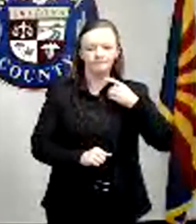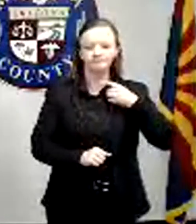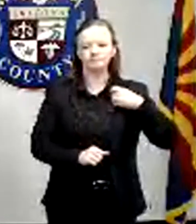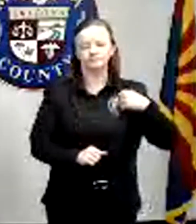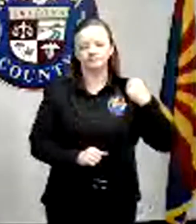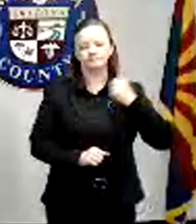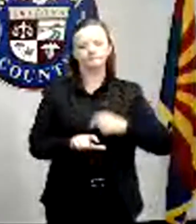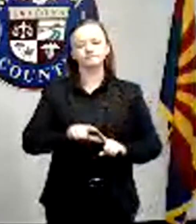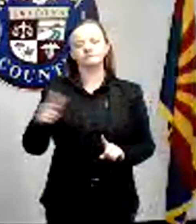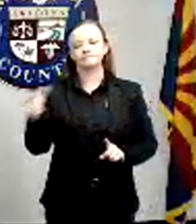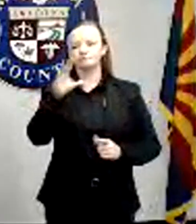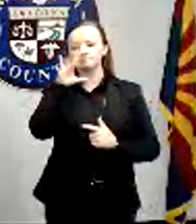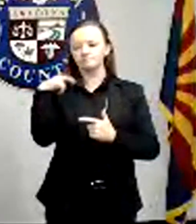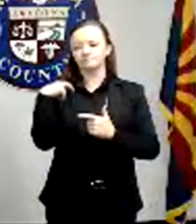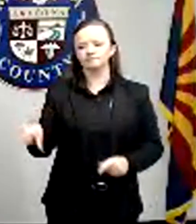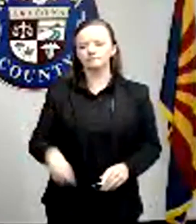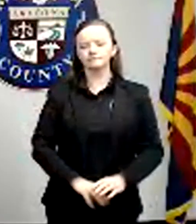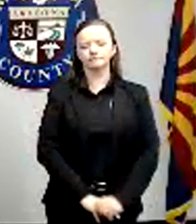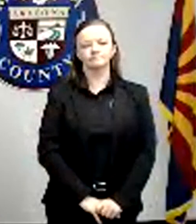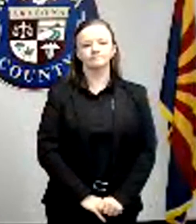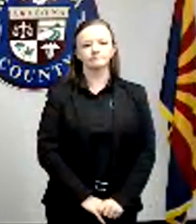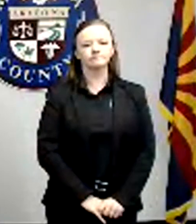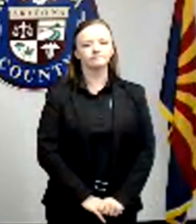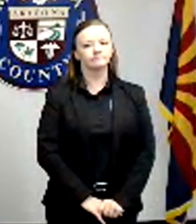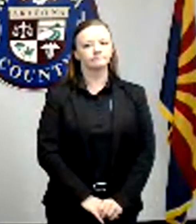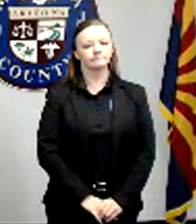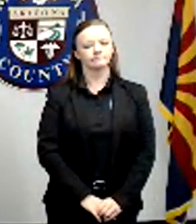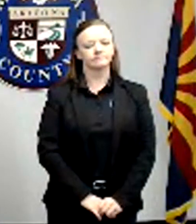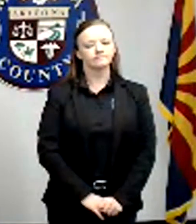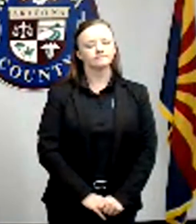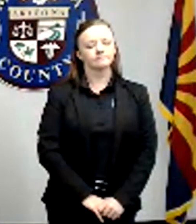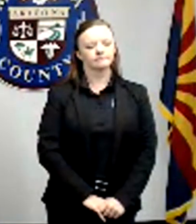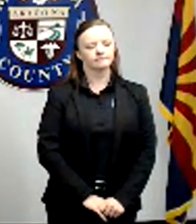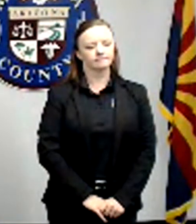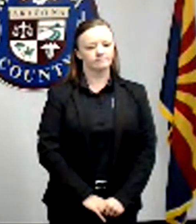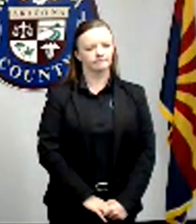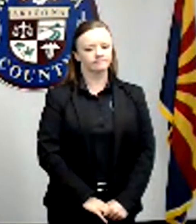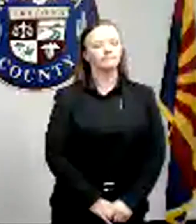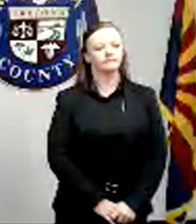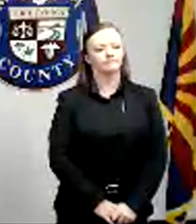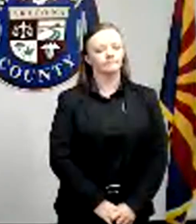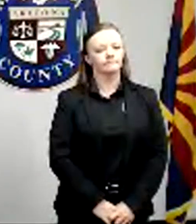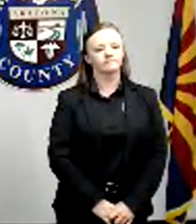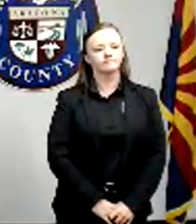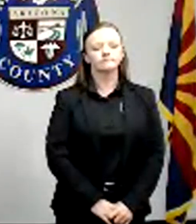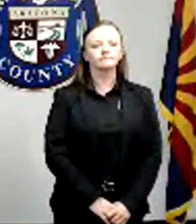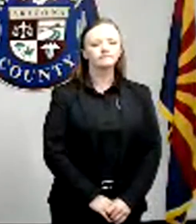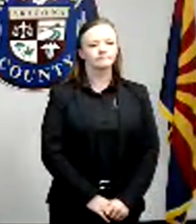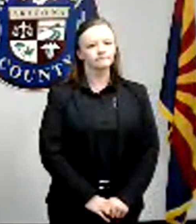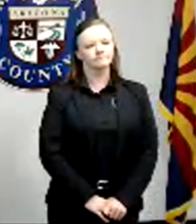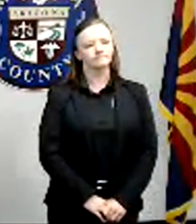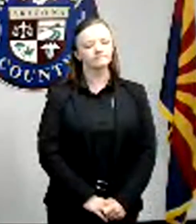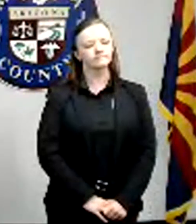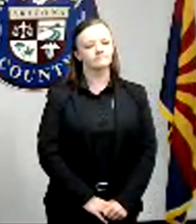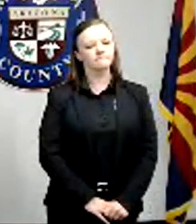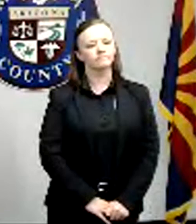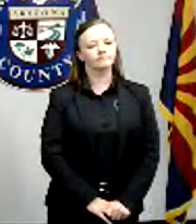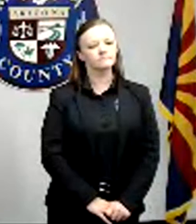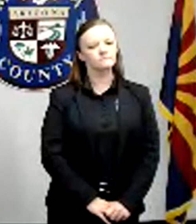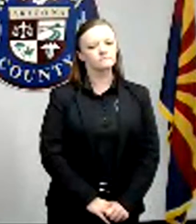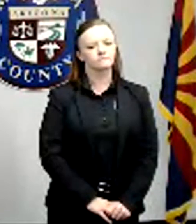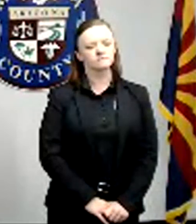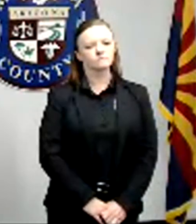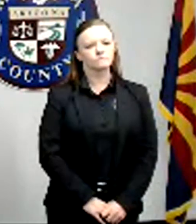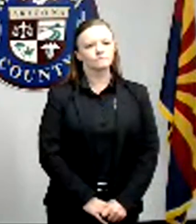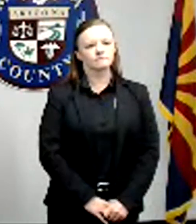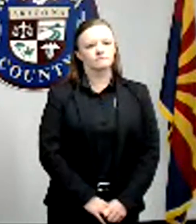La pregunta era cuándo vamos a dar a conocer los nombres de los centros de cuidado médico de largo plazo, esa información. Sin embargo, se trabaja muy de